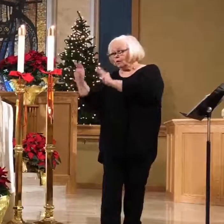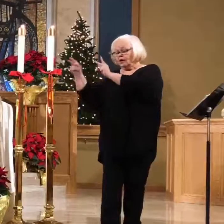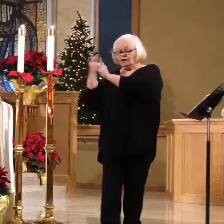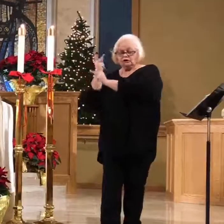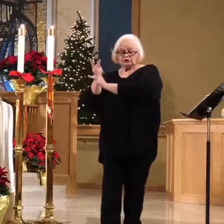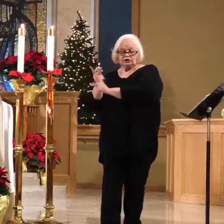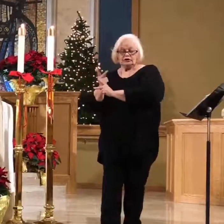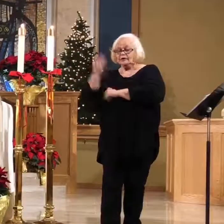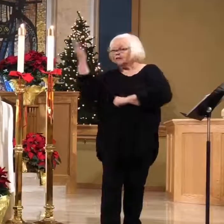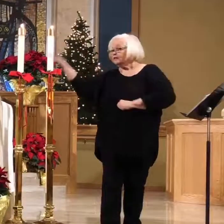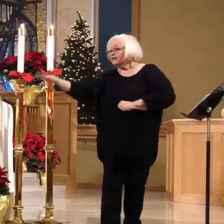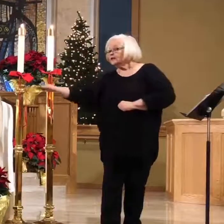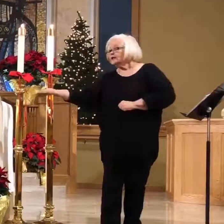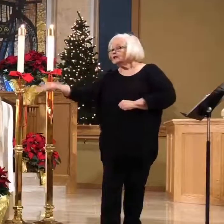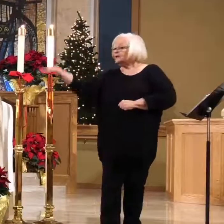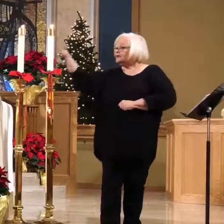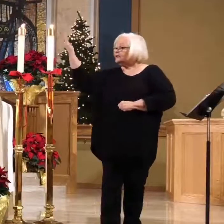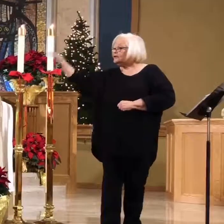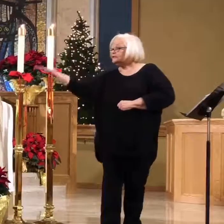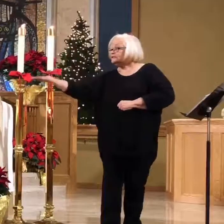keeping?